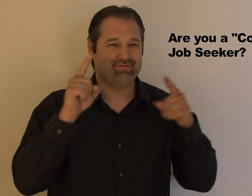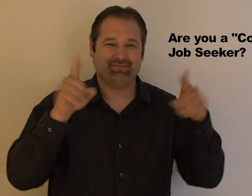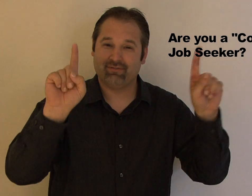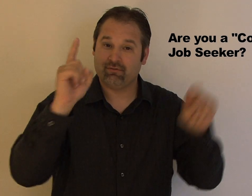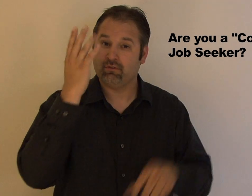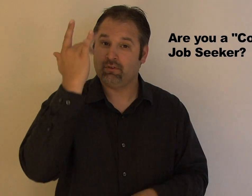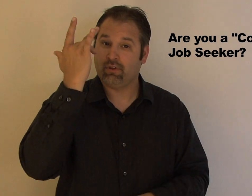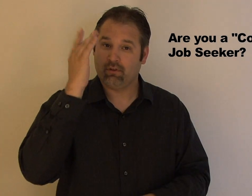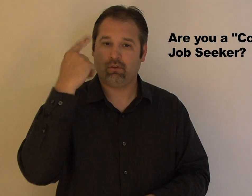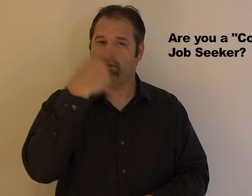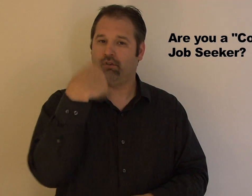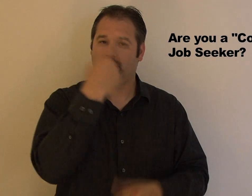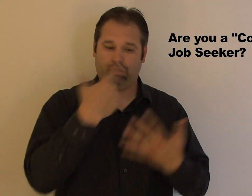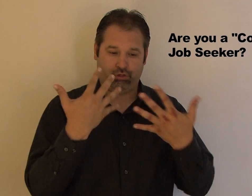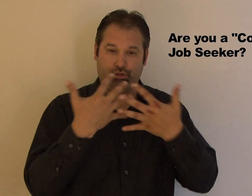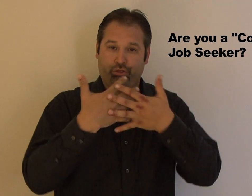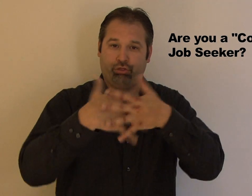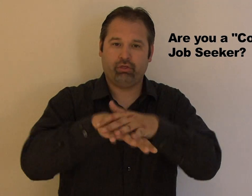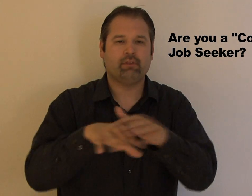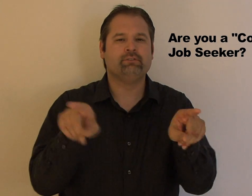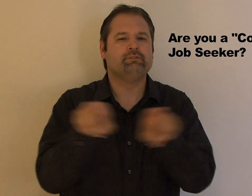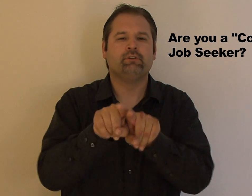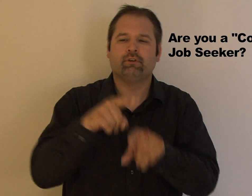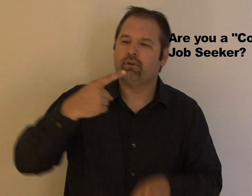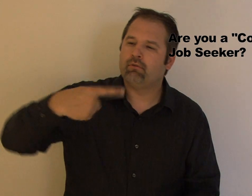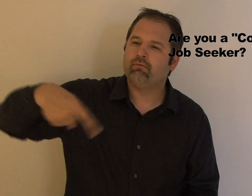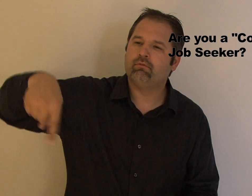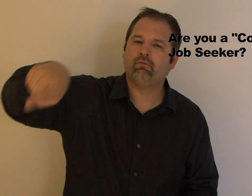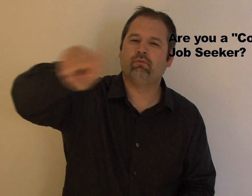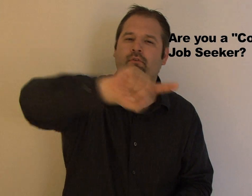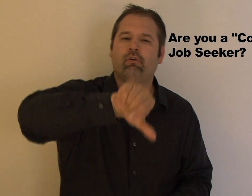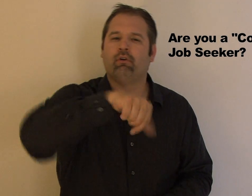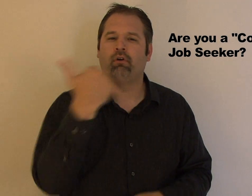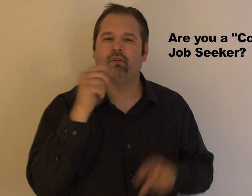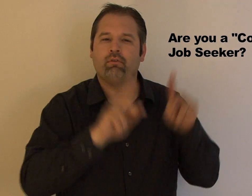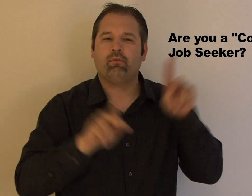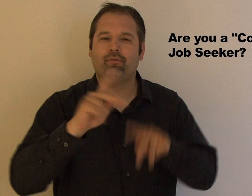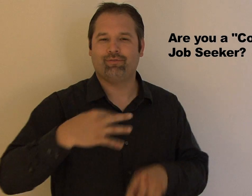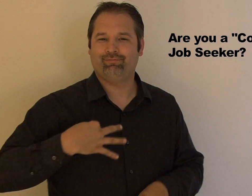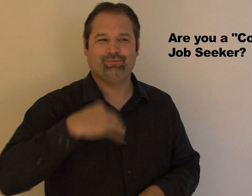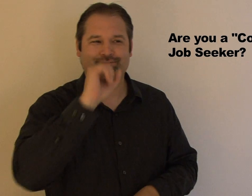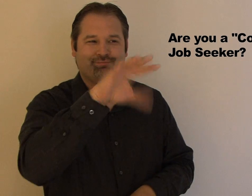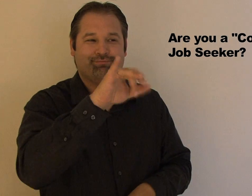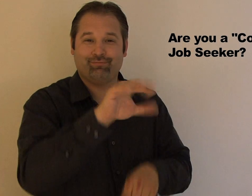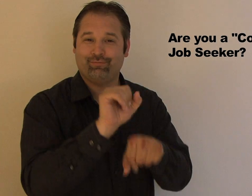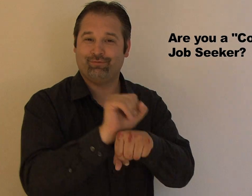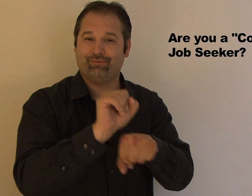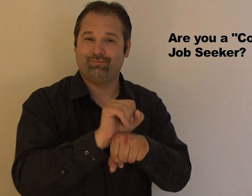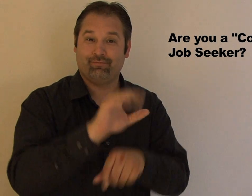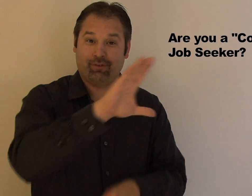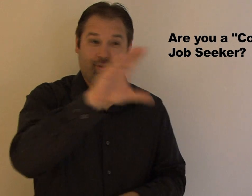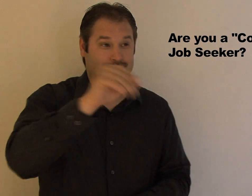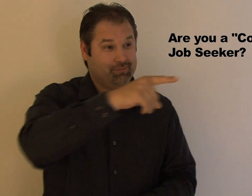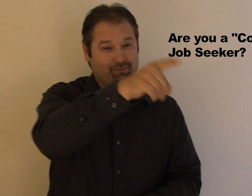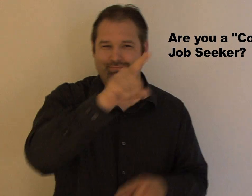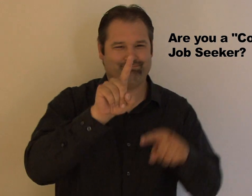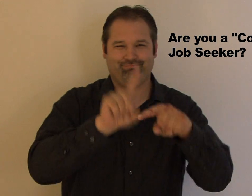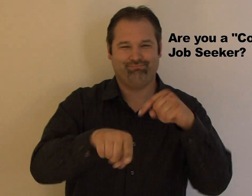job. That's an ineffective strategy. That can make them all blend with masses rather than stand out from